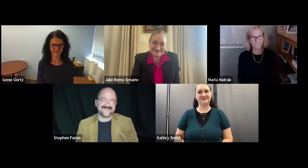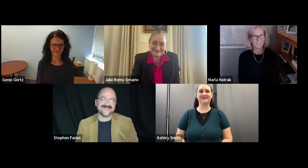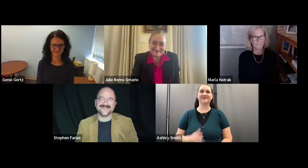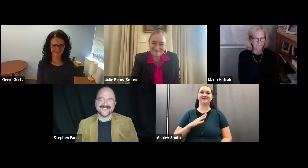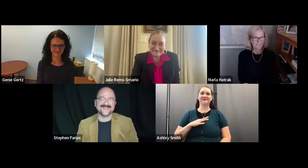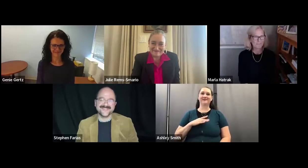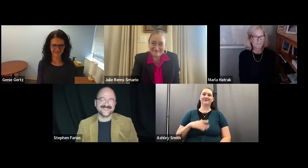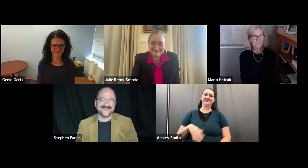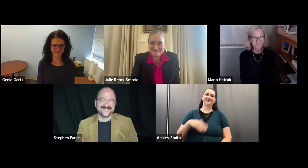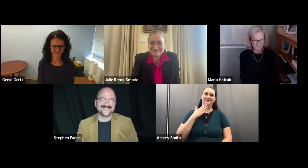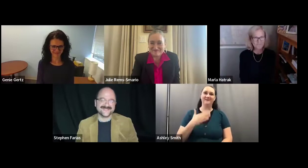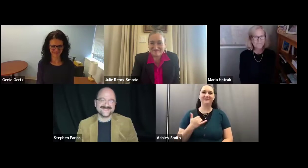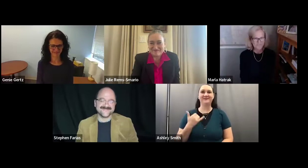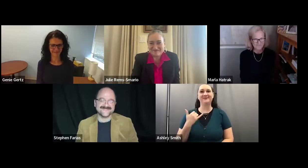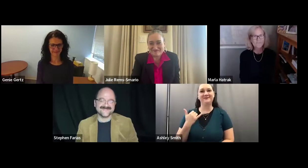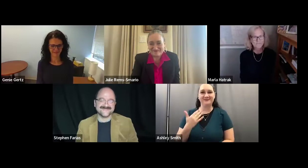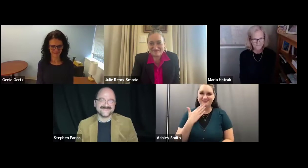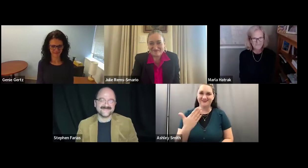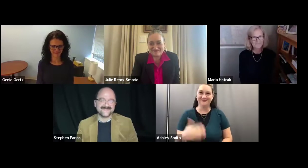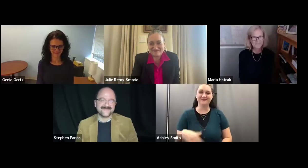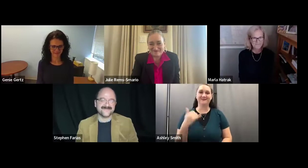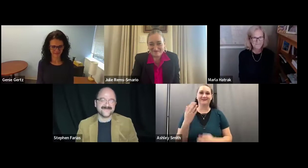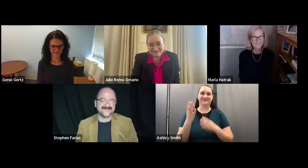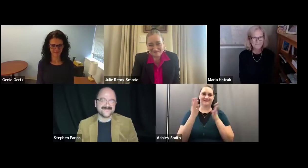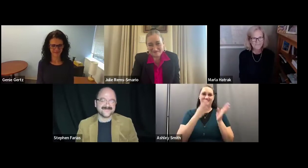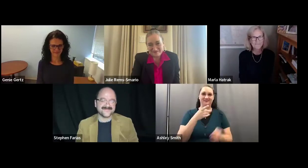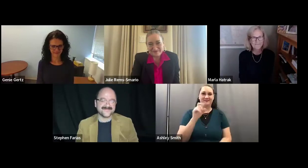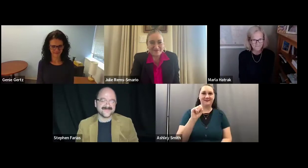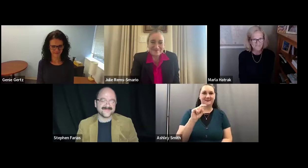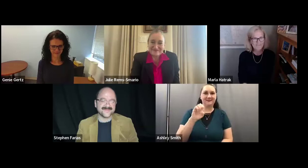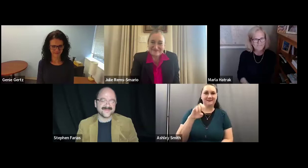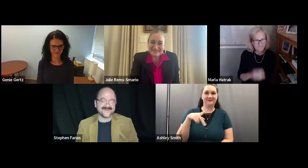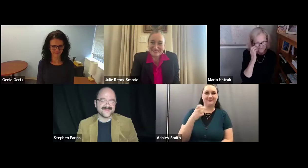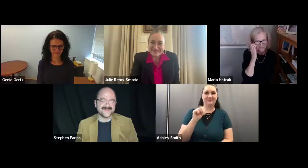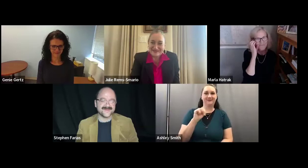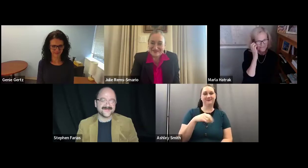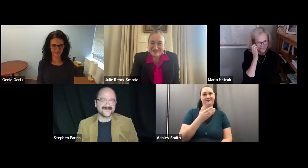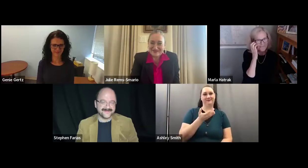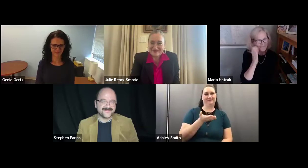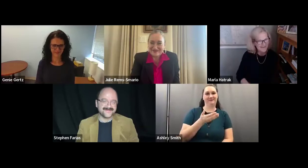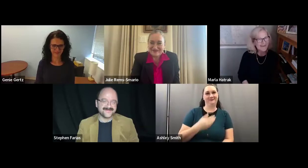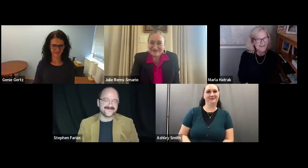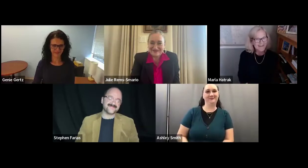me, my invitation is extended and open to you today. Wow, that's cool. Thank you. So, Stephen?